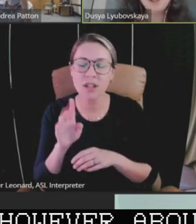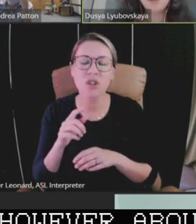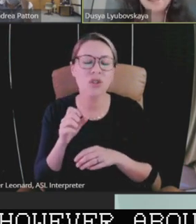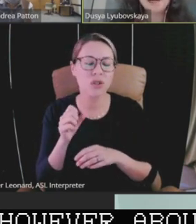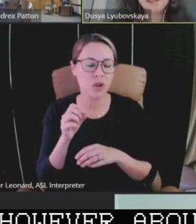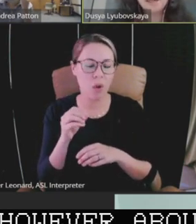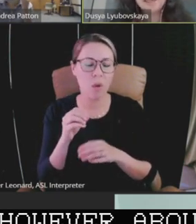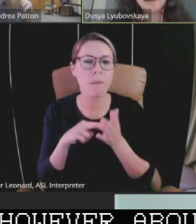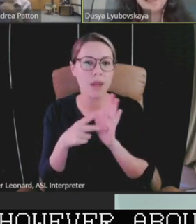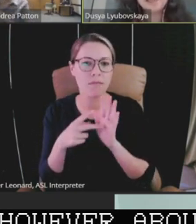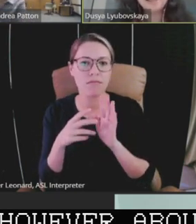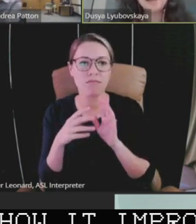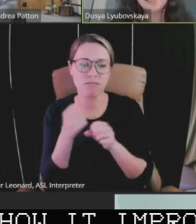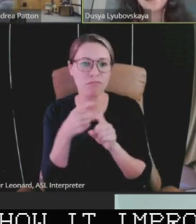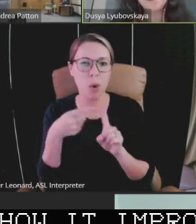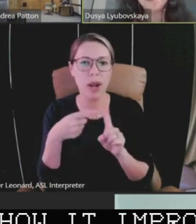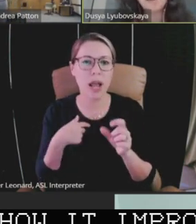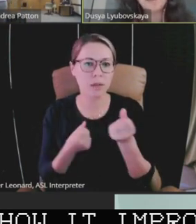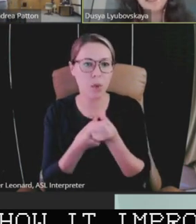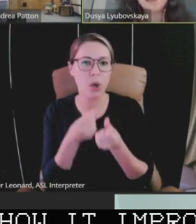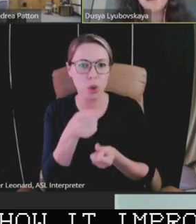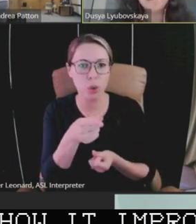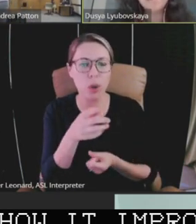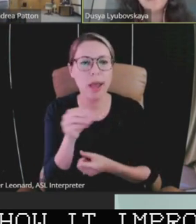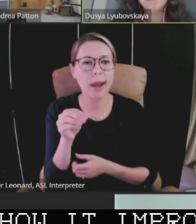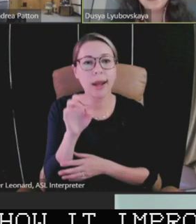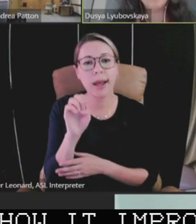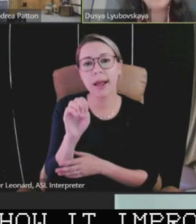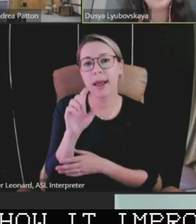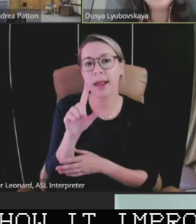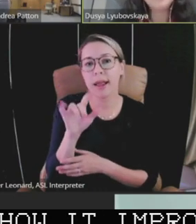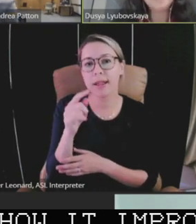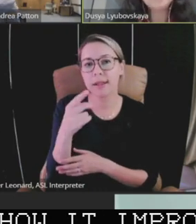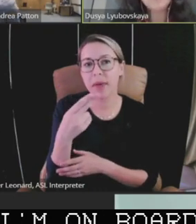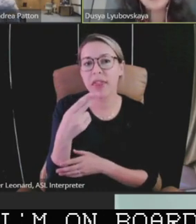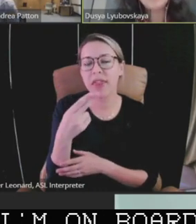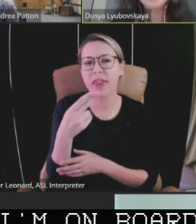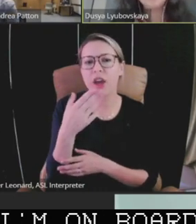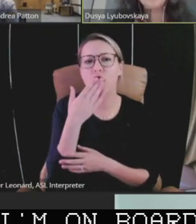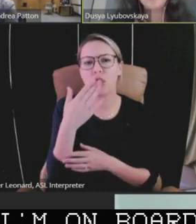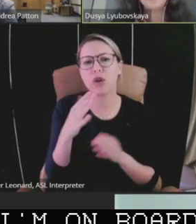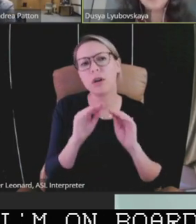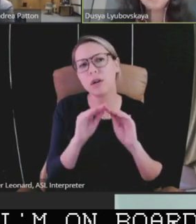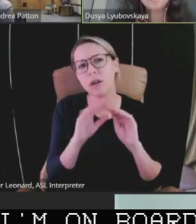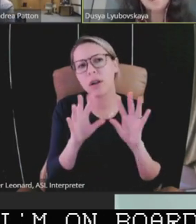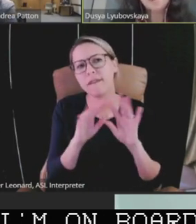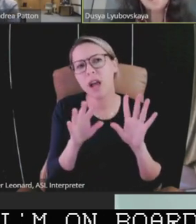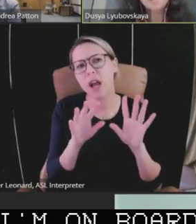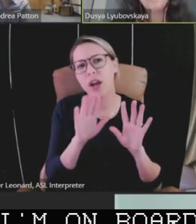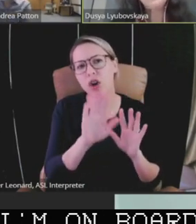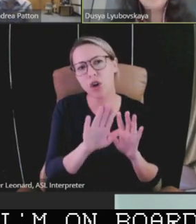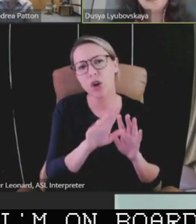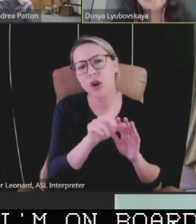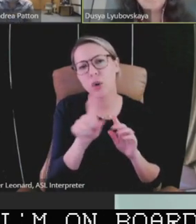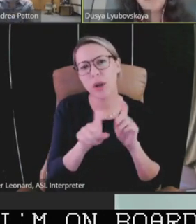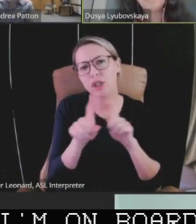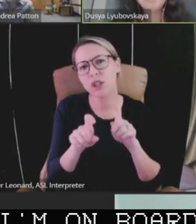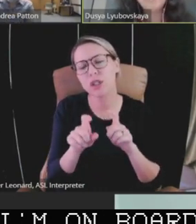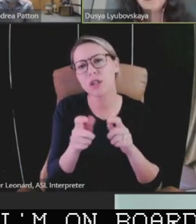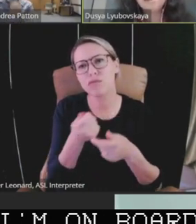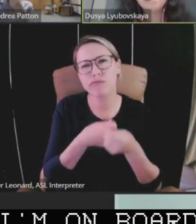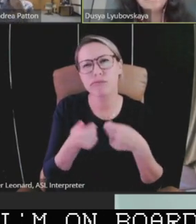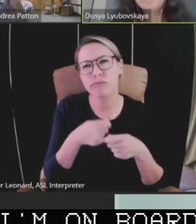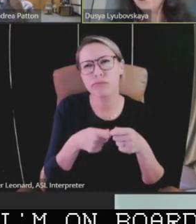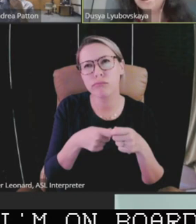I'm not quite sure exactly. I think Elizabeth already clarified that when she was asking me questions. I'm definitely on